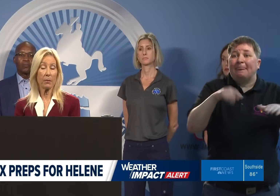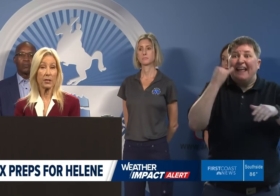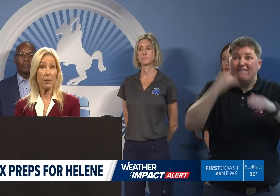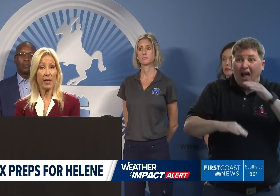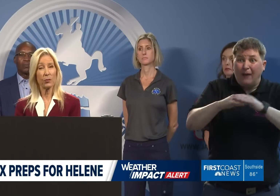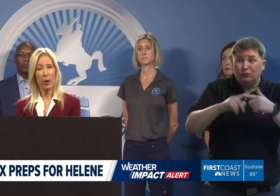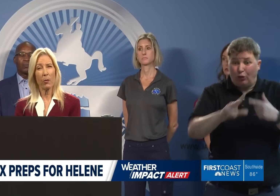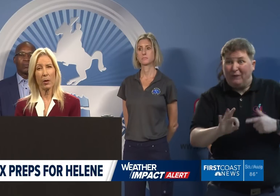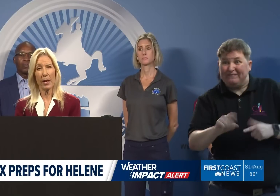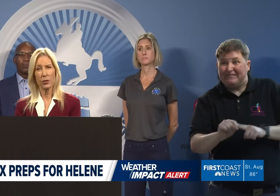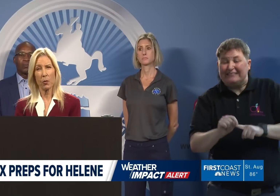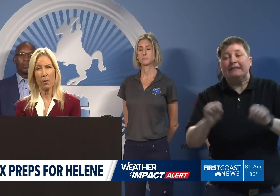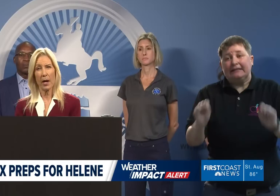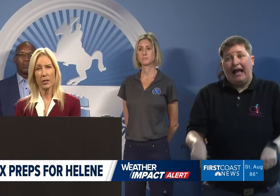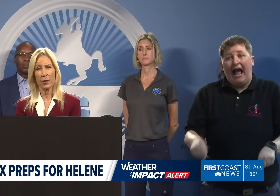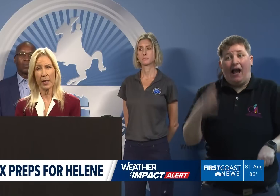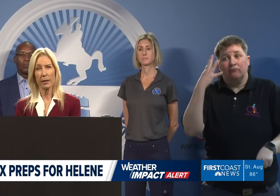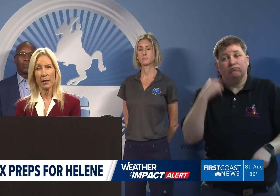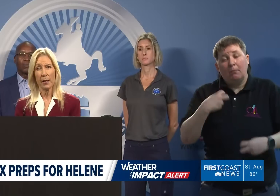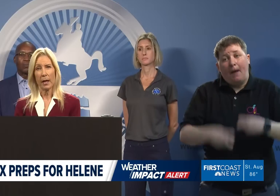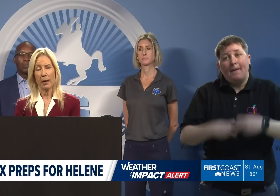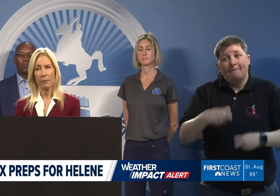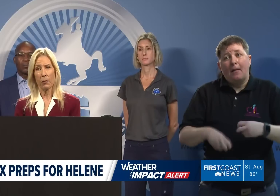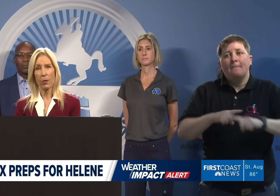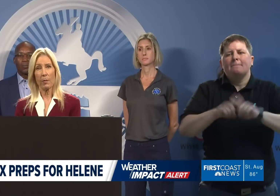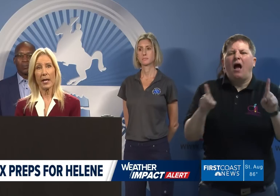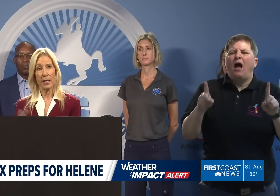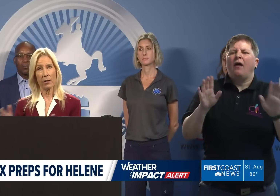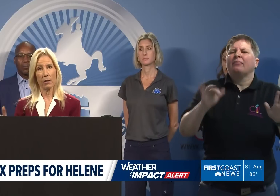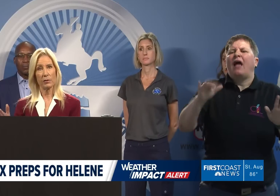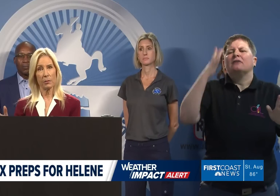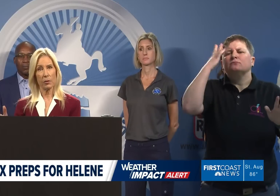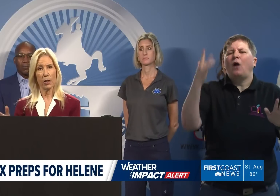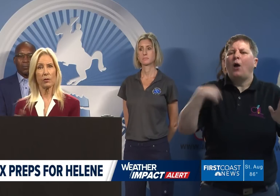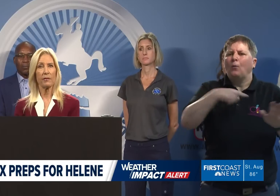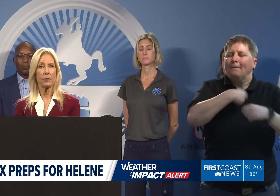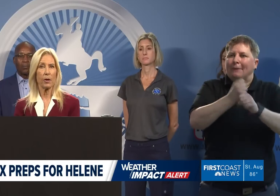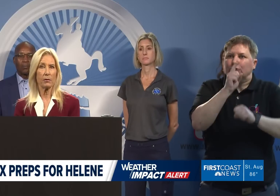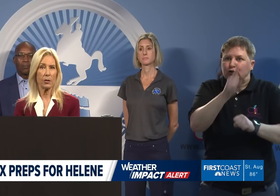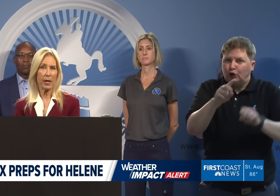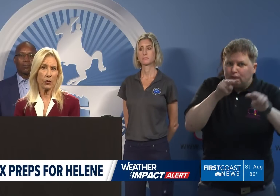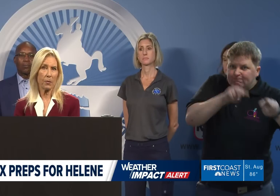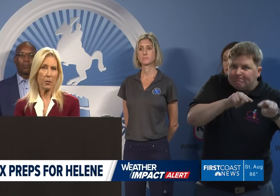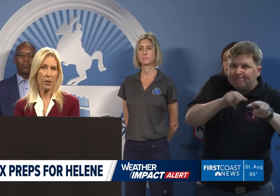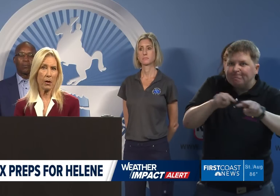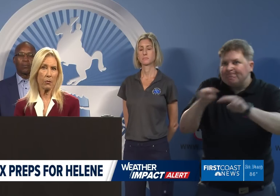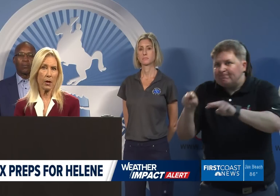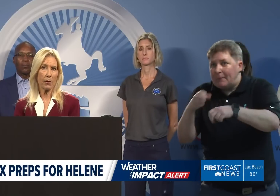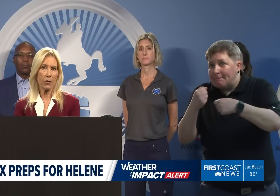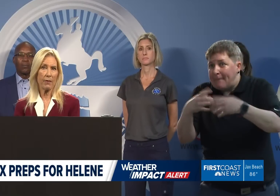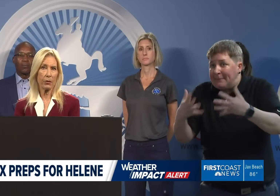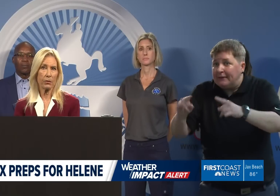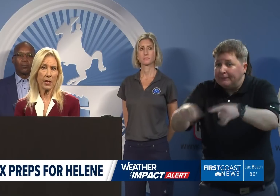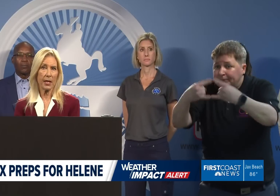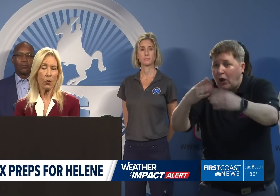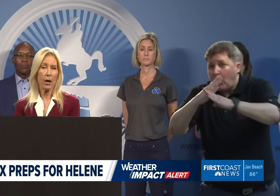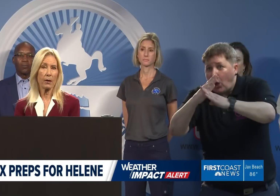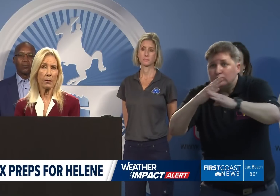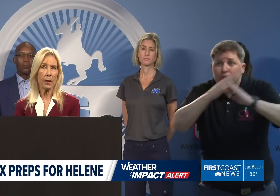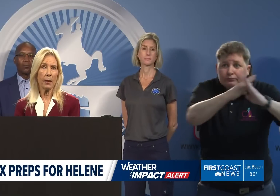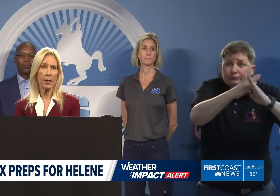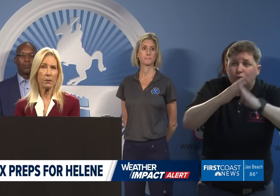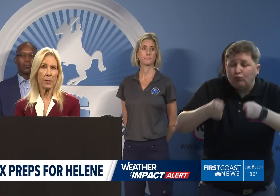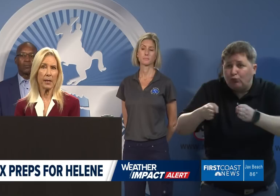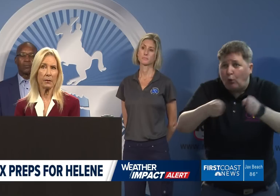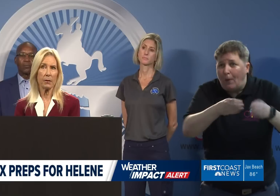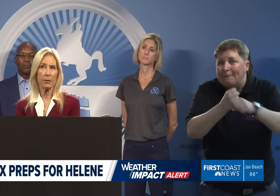some problems there. But that's why we want to make sure we're monitoring where we might need to close off some roads to make sure people aren't driving through standing